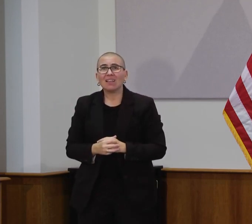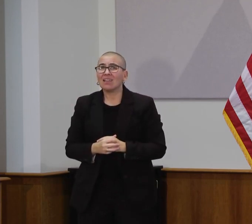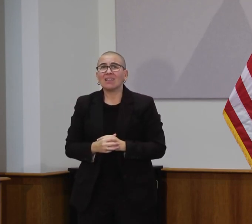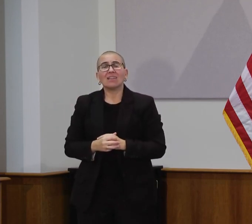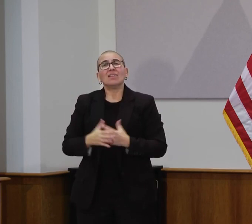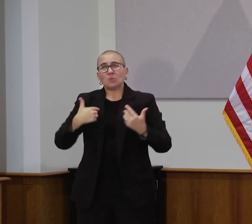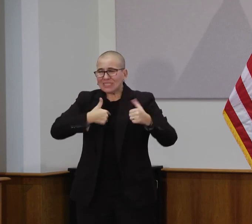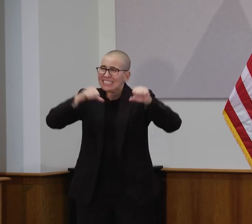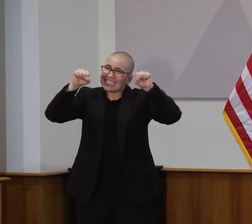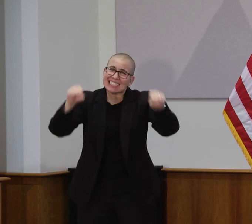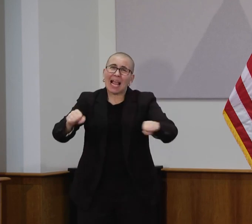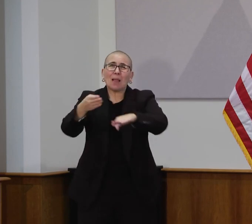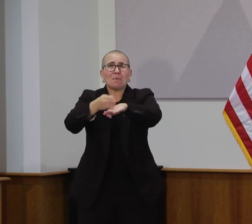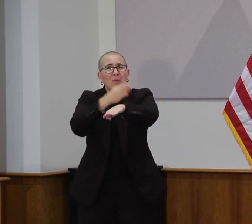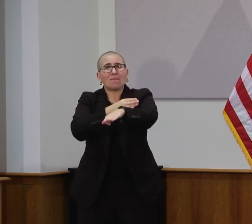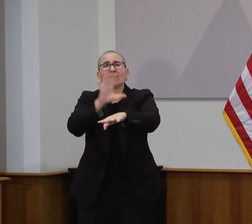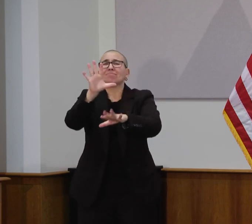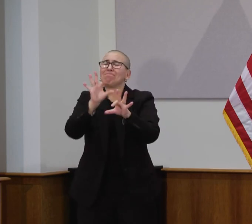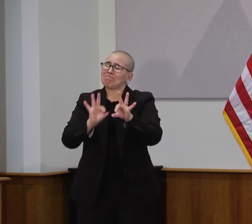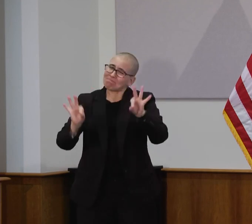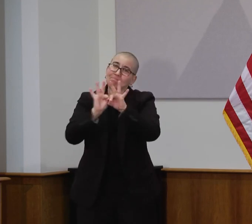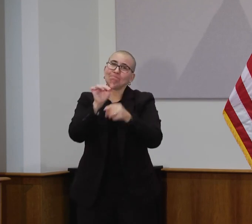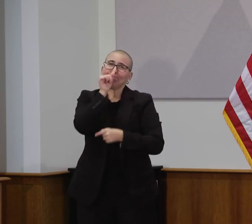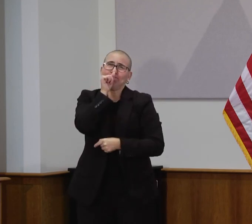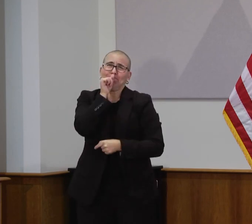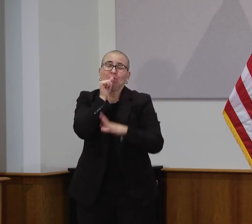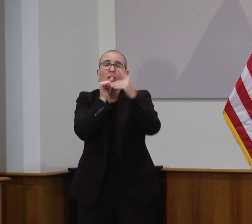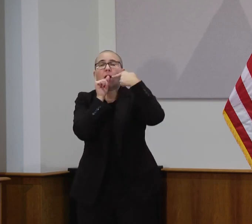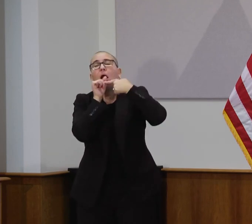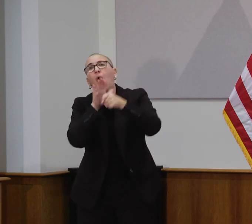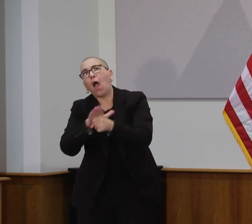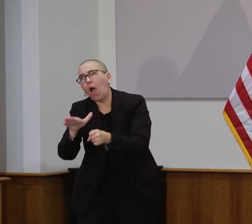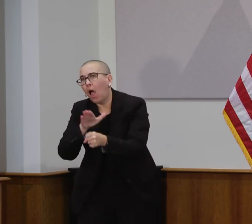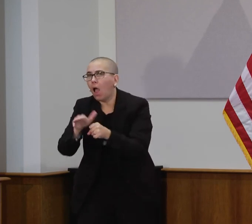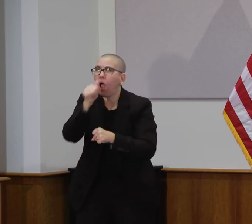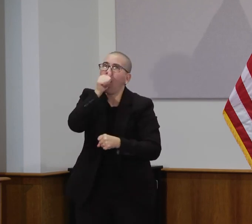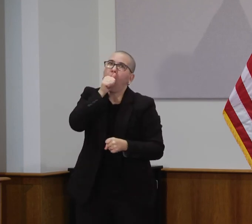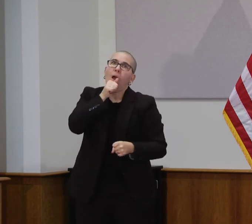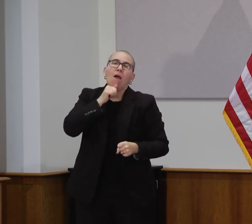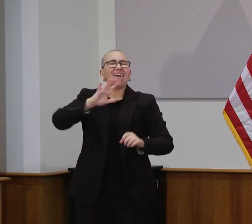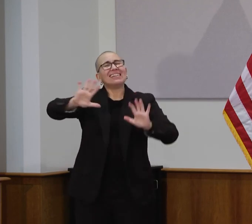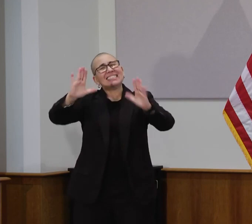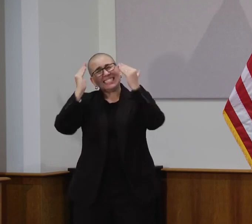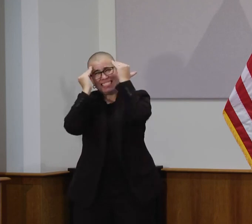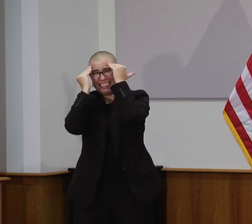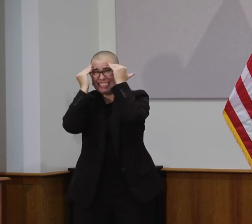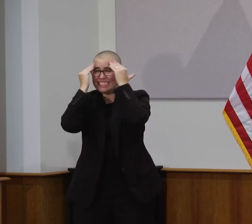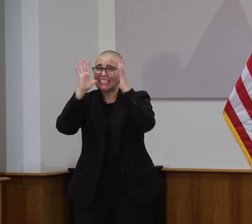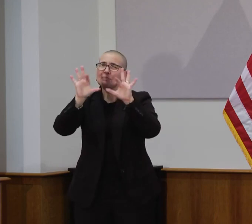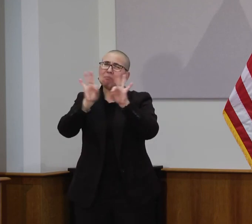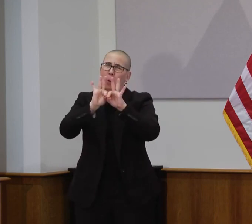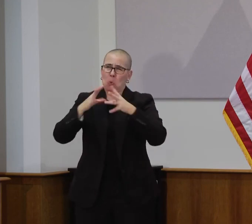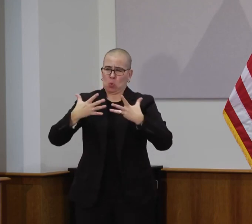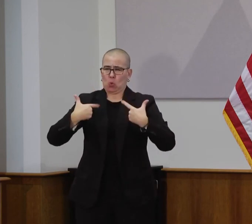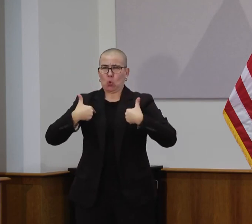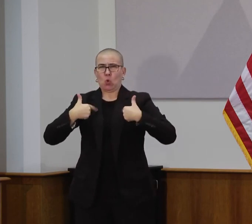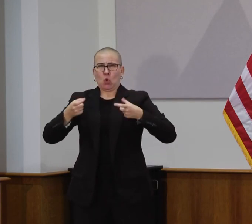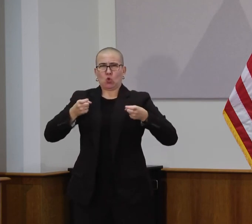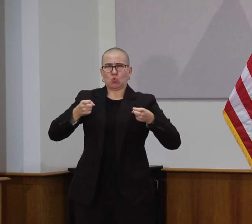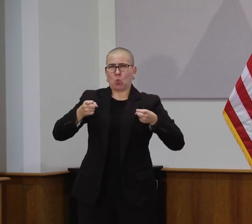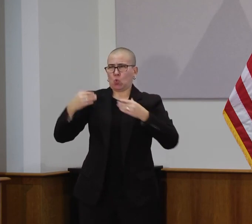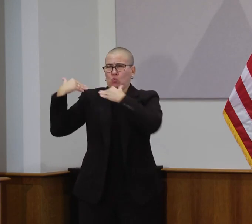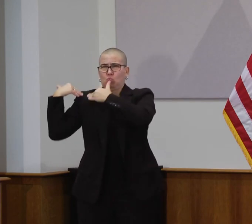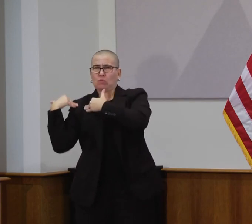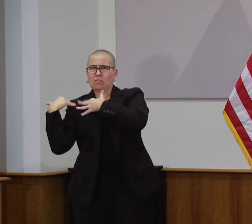is painful. It takes away the joy of the things that we have, the idea of not gathering with my relatives in a